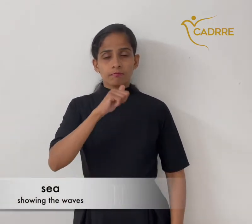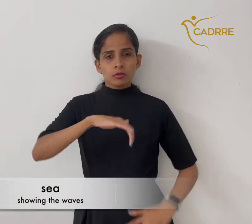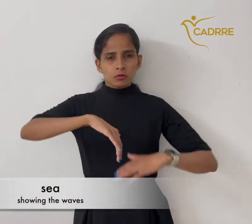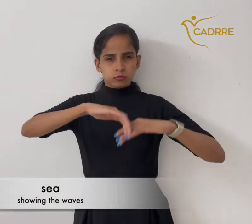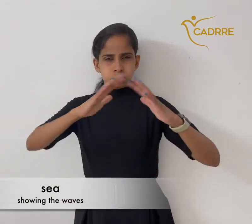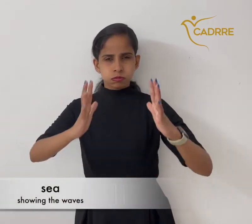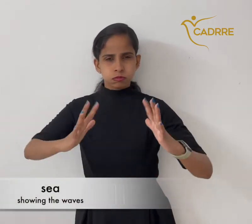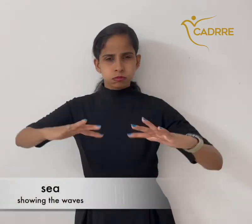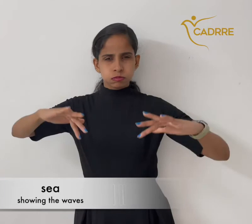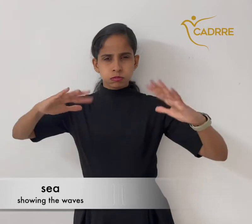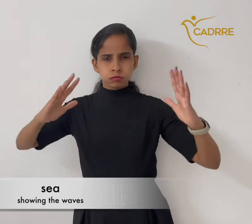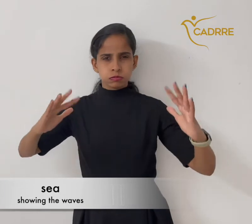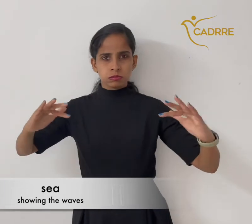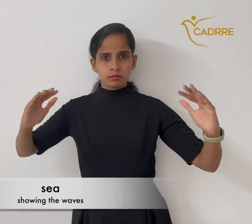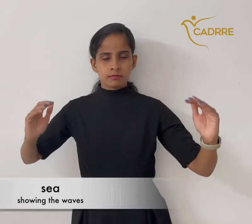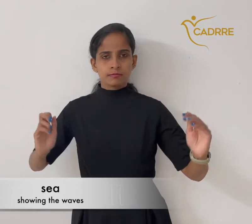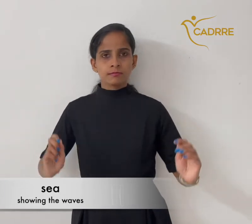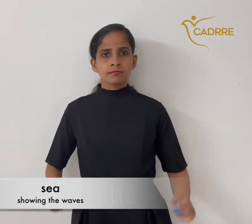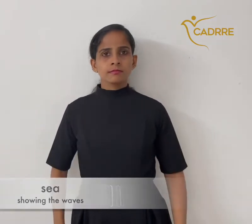sea, showing the waves.